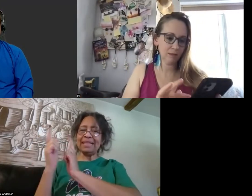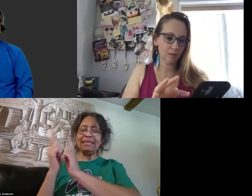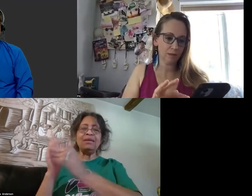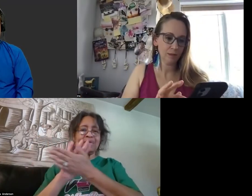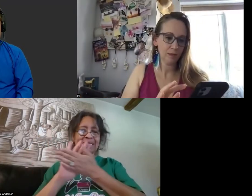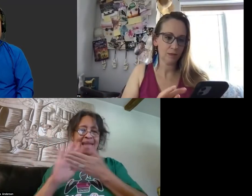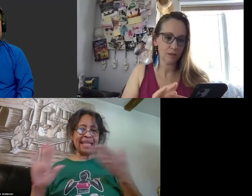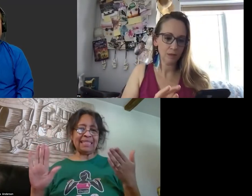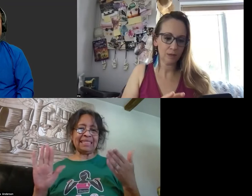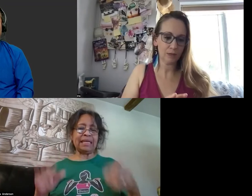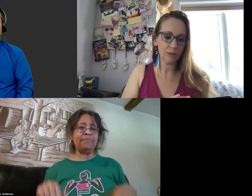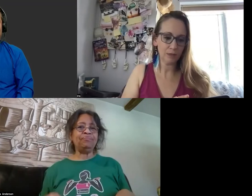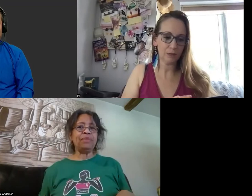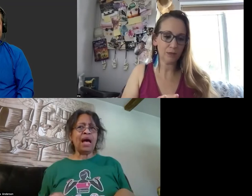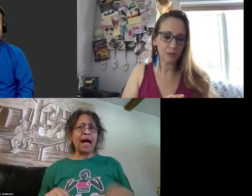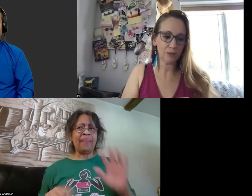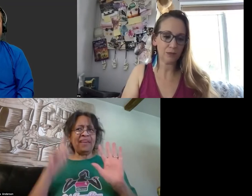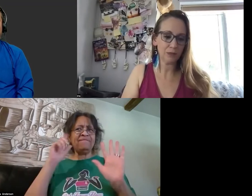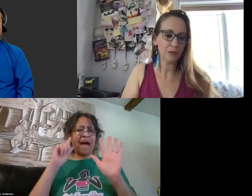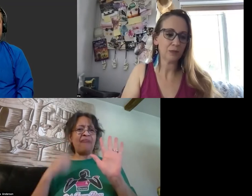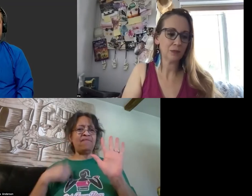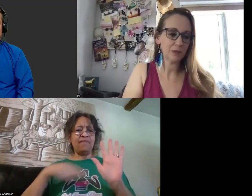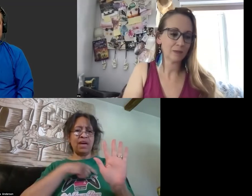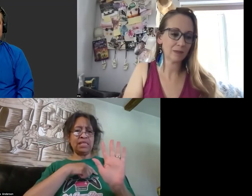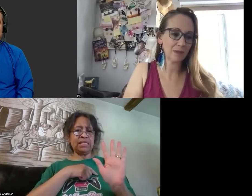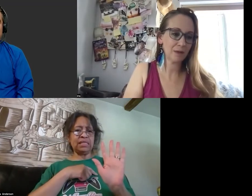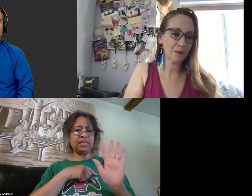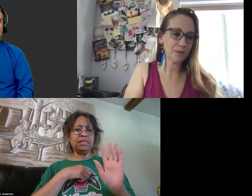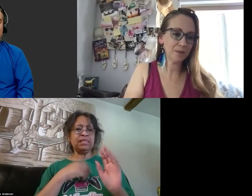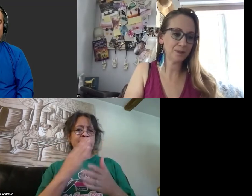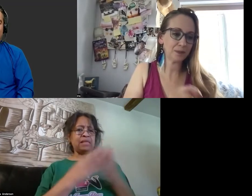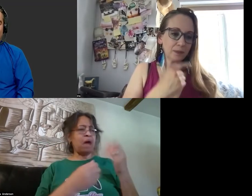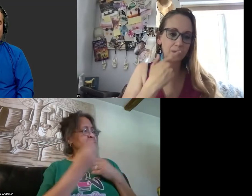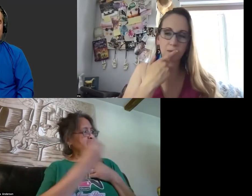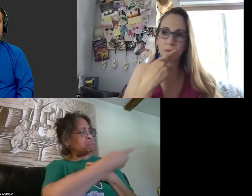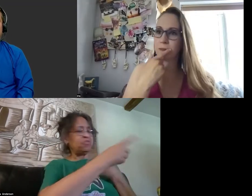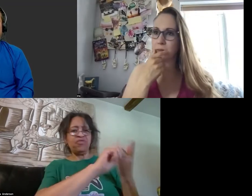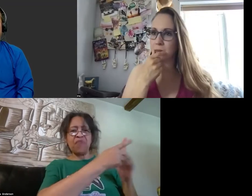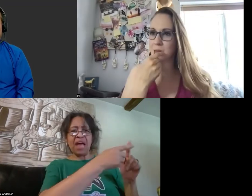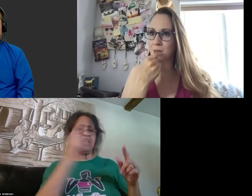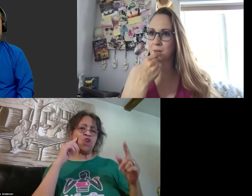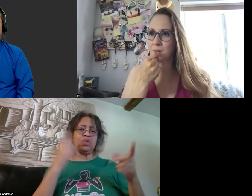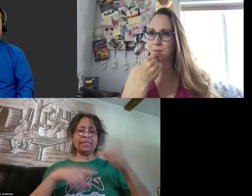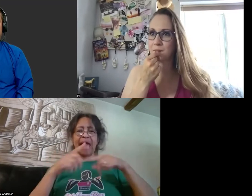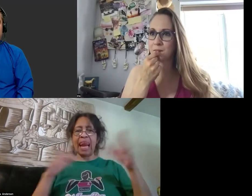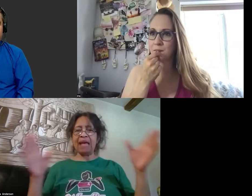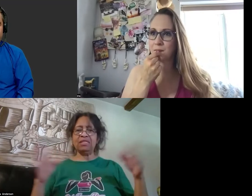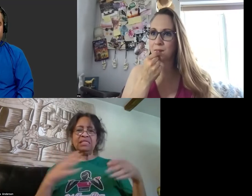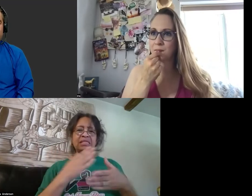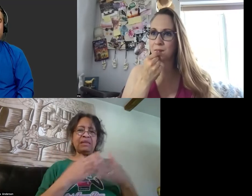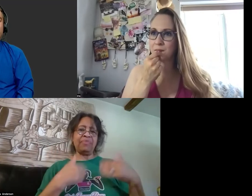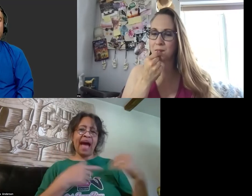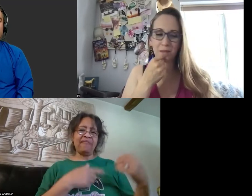meet. Was nice. I think 5 of us. Some friends and Sky